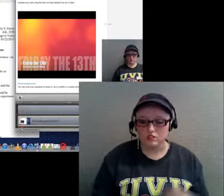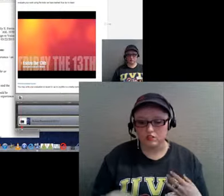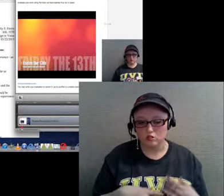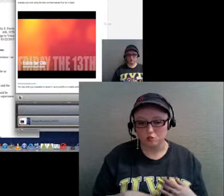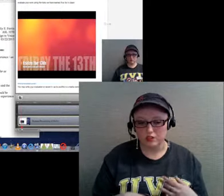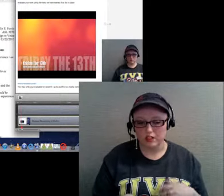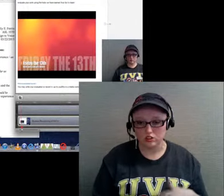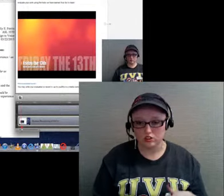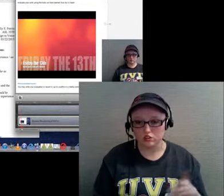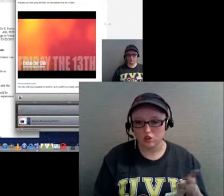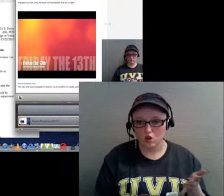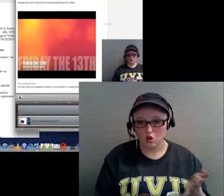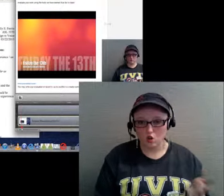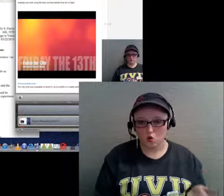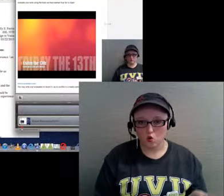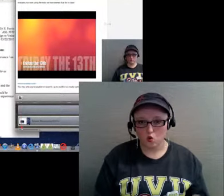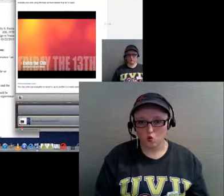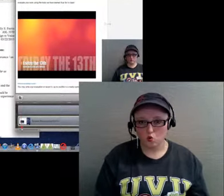this interpretation